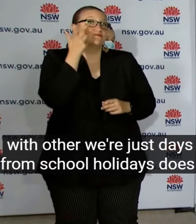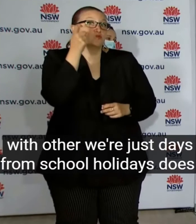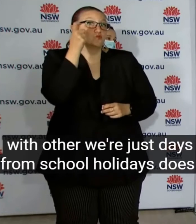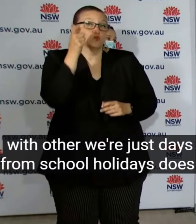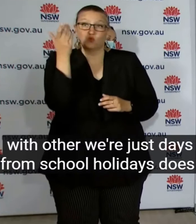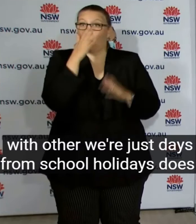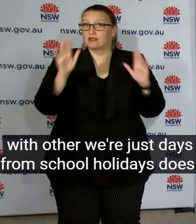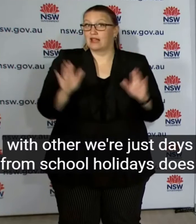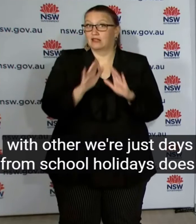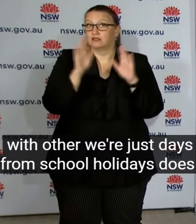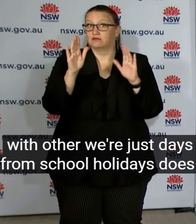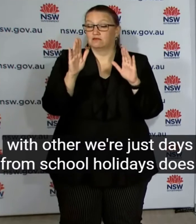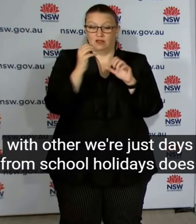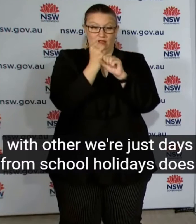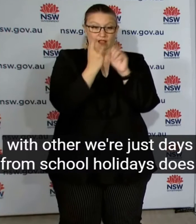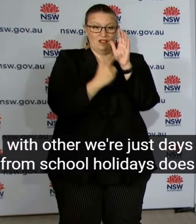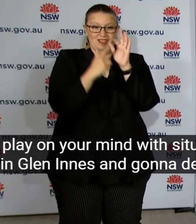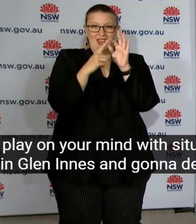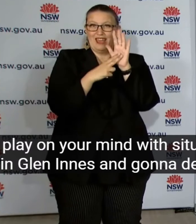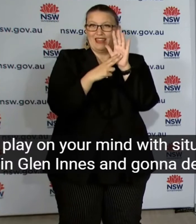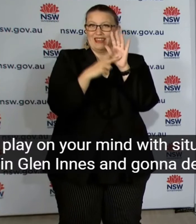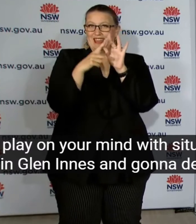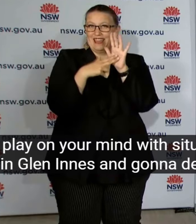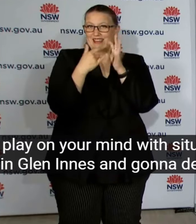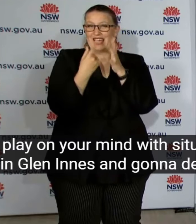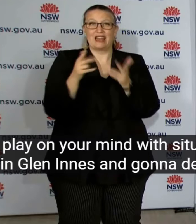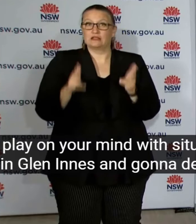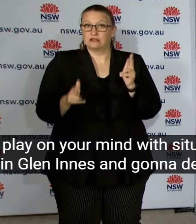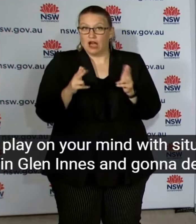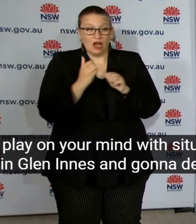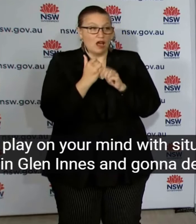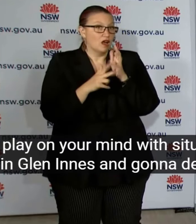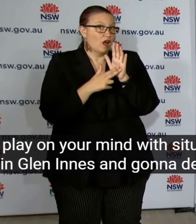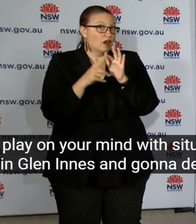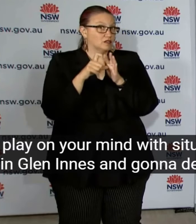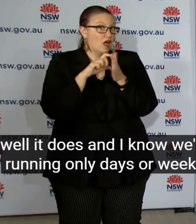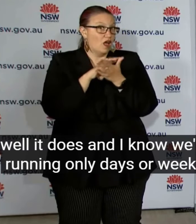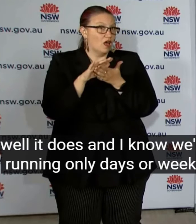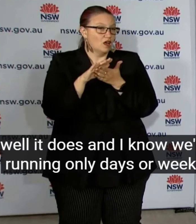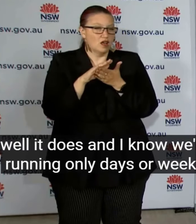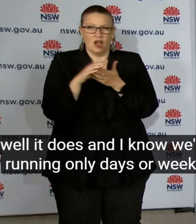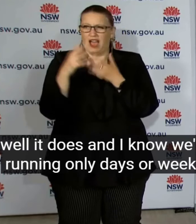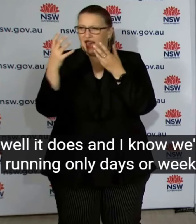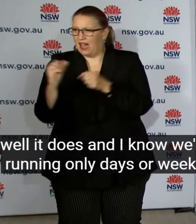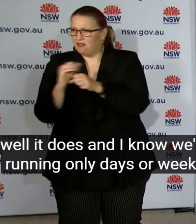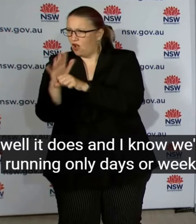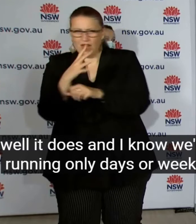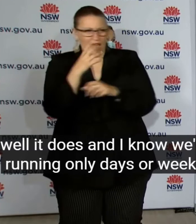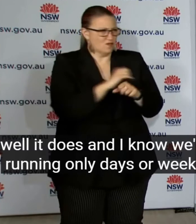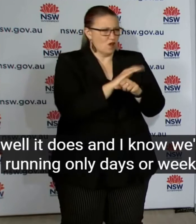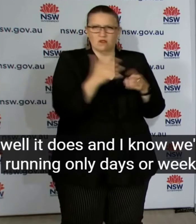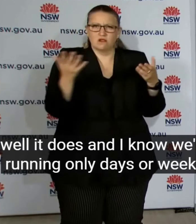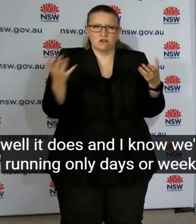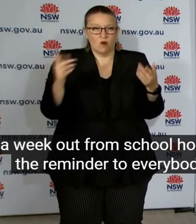and I know we're only days out, a week out from school holidays, and the reminder to everybody is that we still have cases in regional rural New South